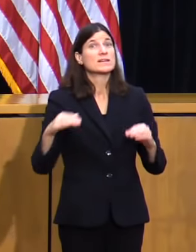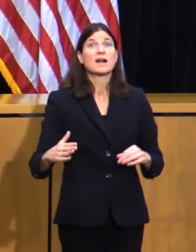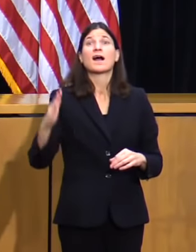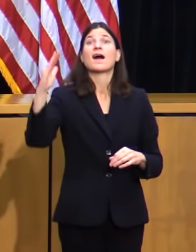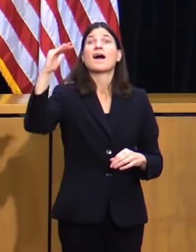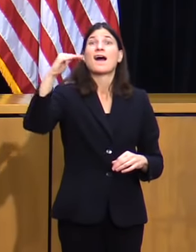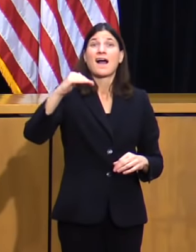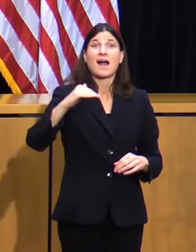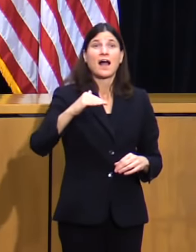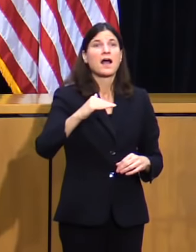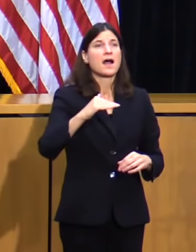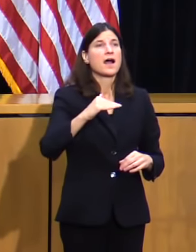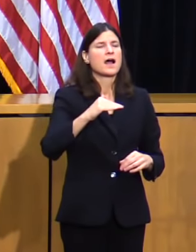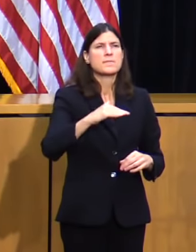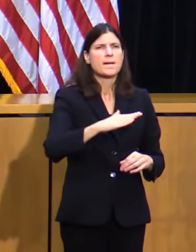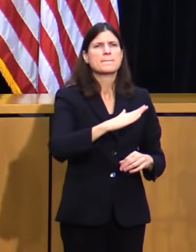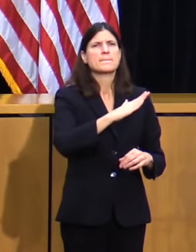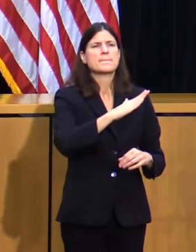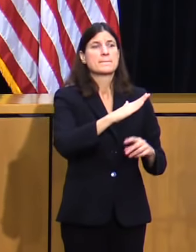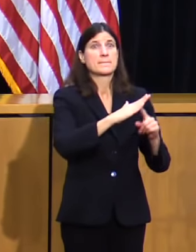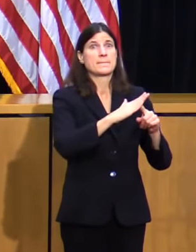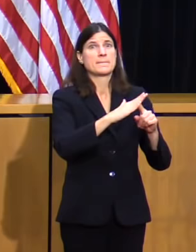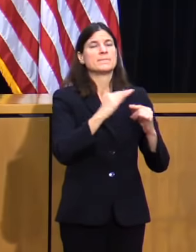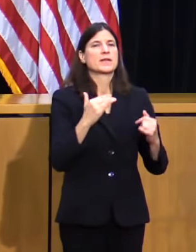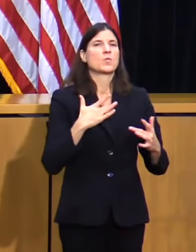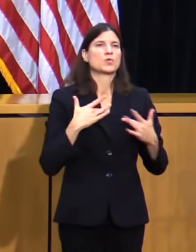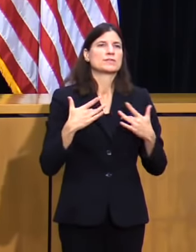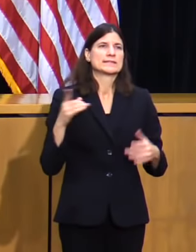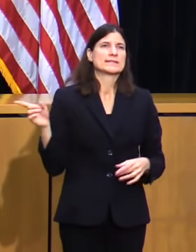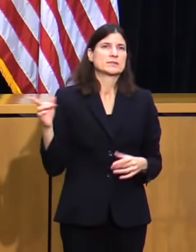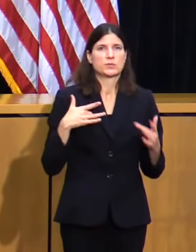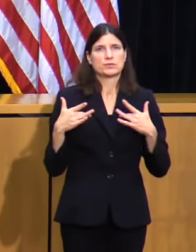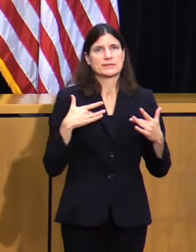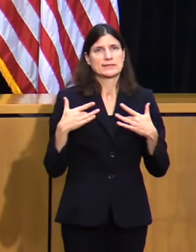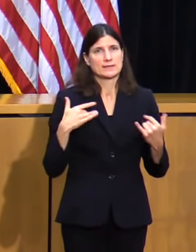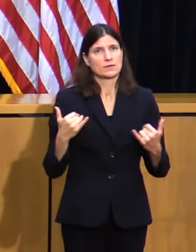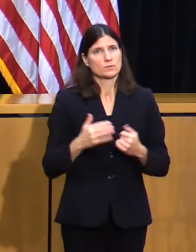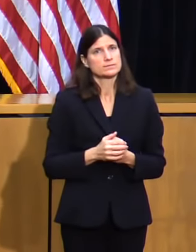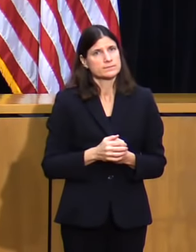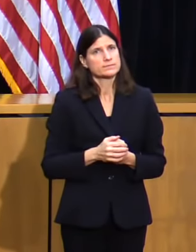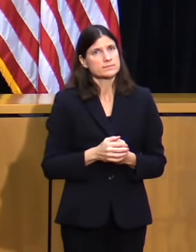And everybody needs to step up and help ensure